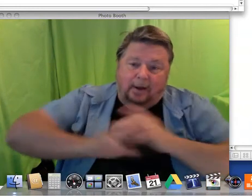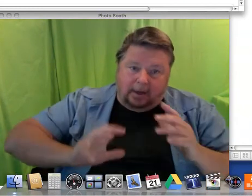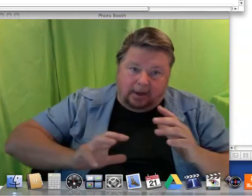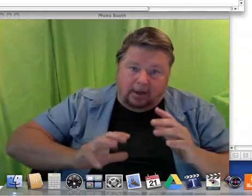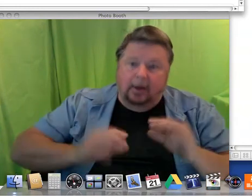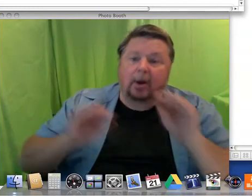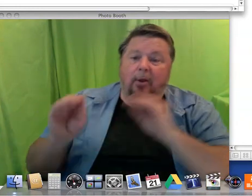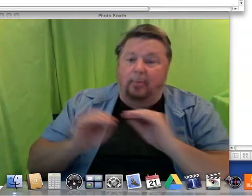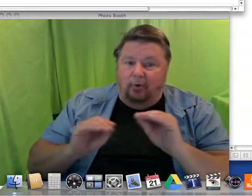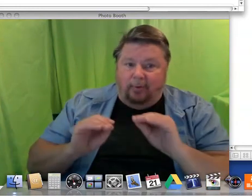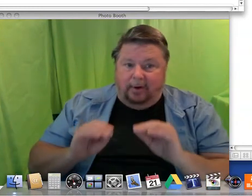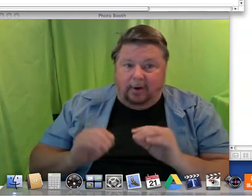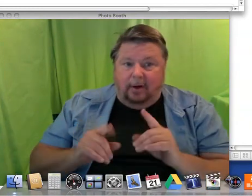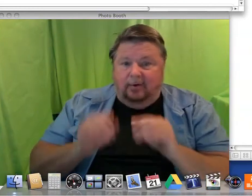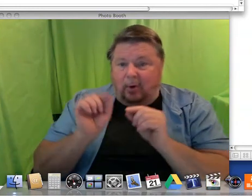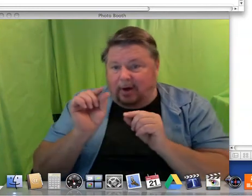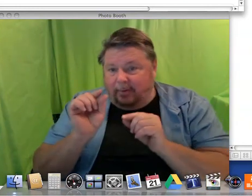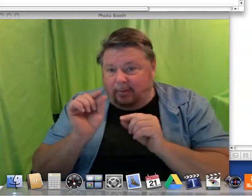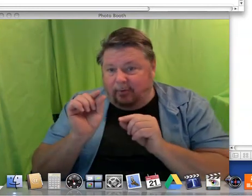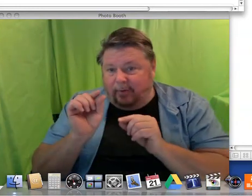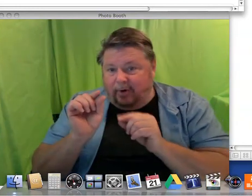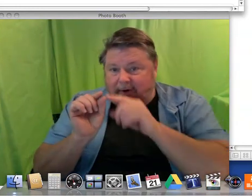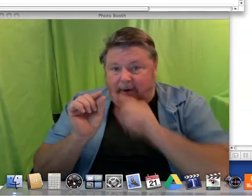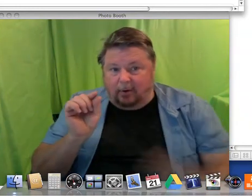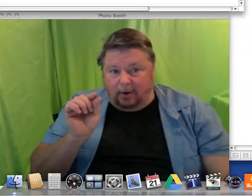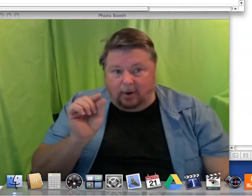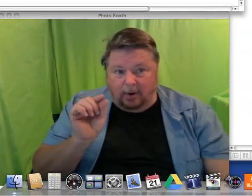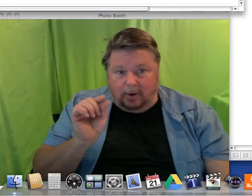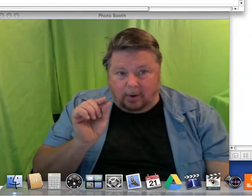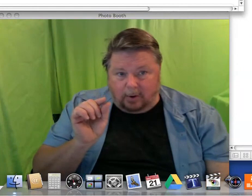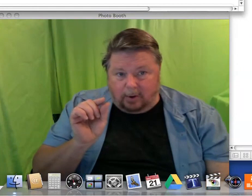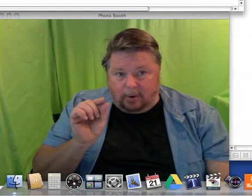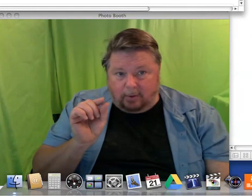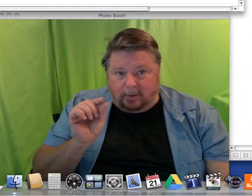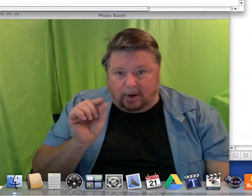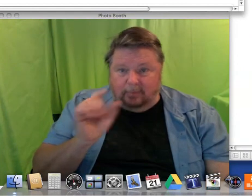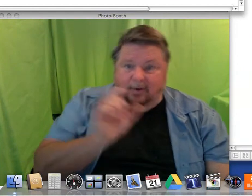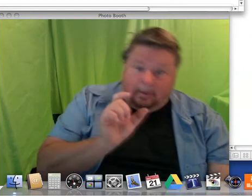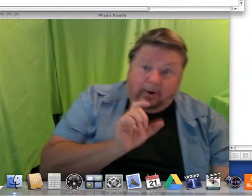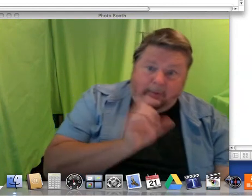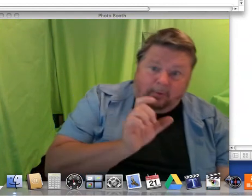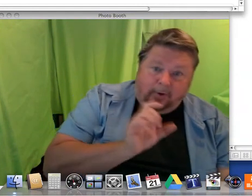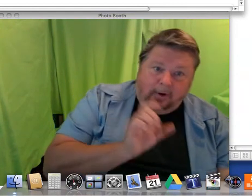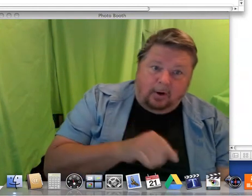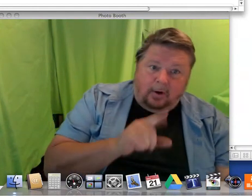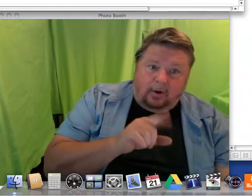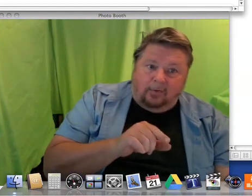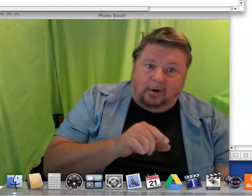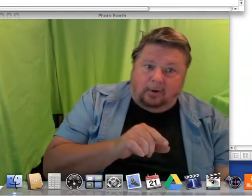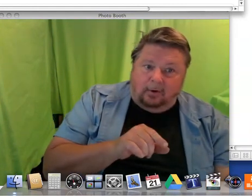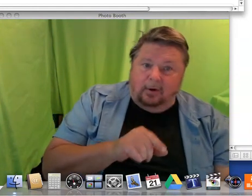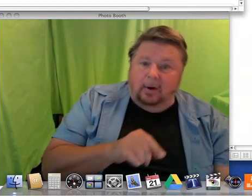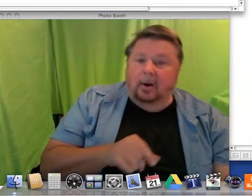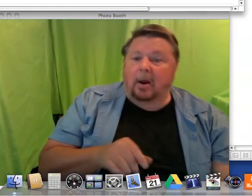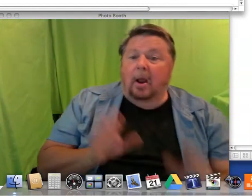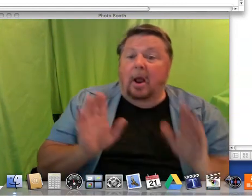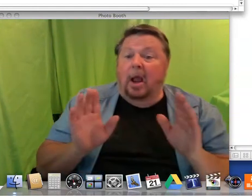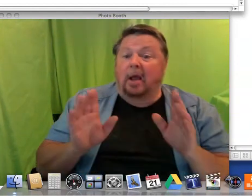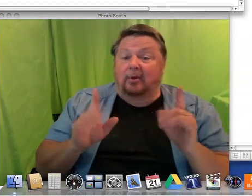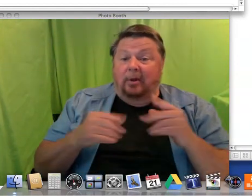amplify movement. So a little bit of movement over here becomes a bigger movement over here.